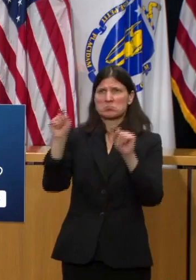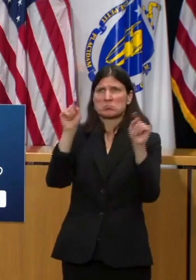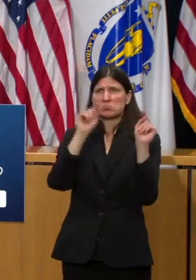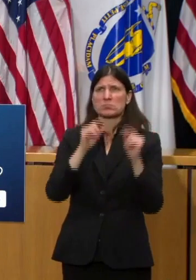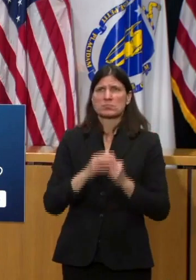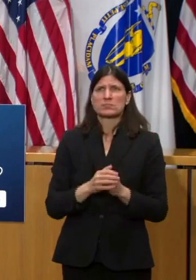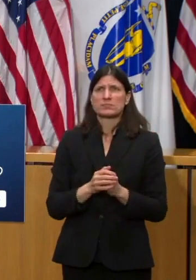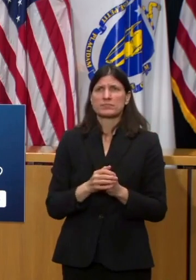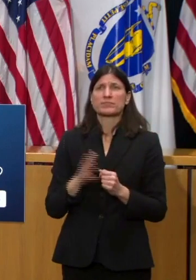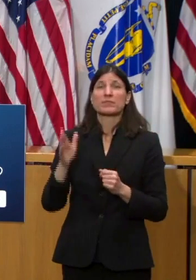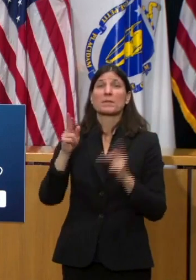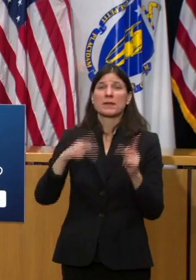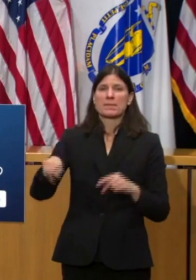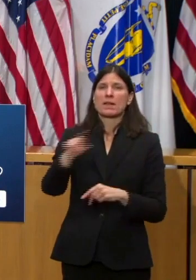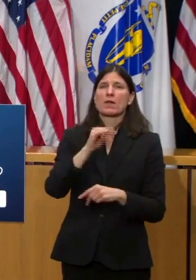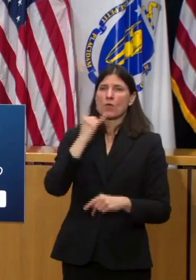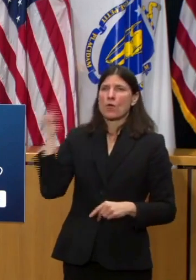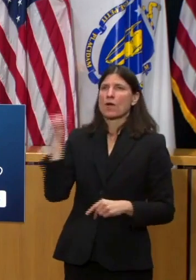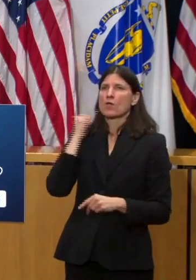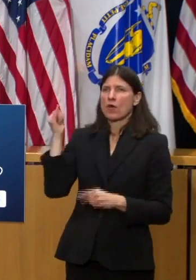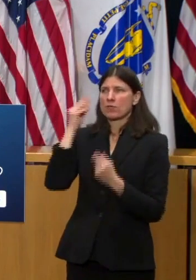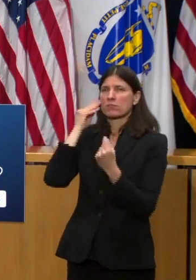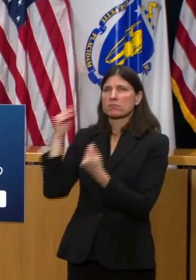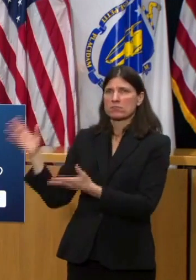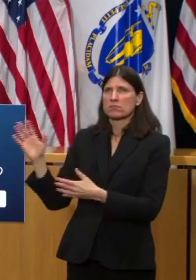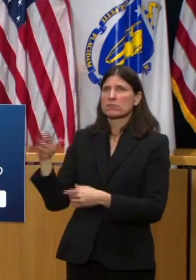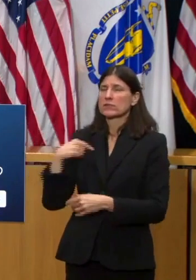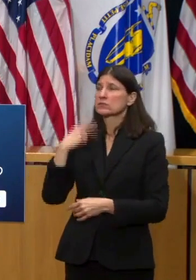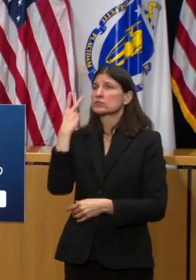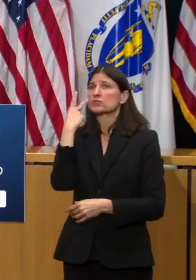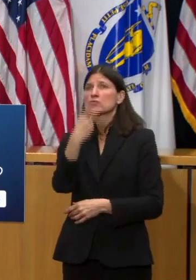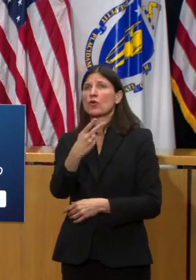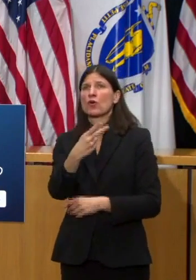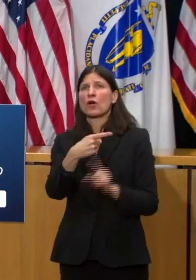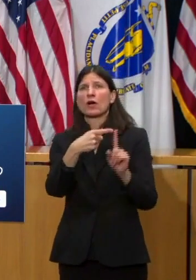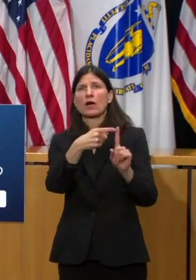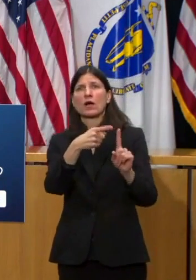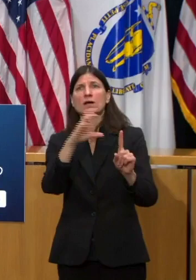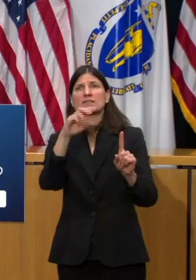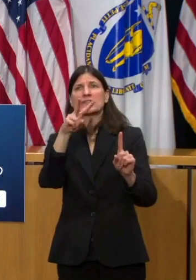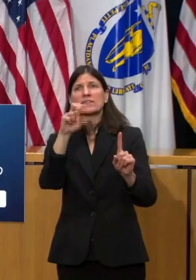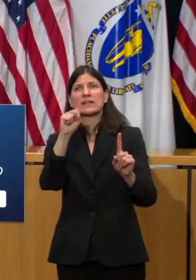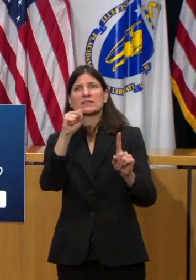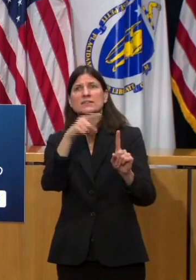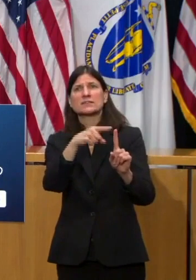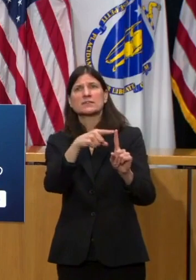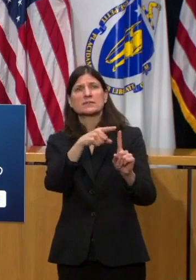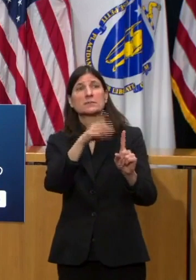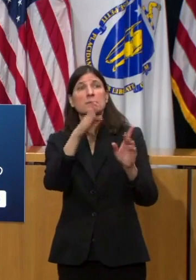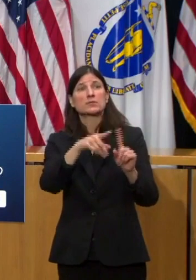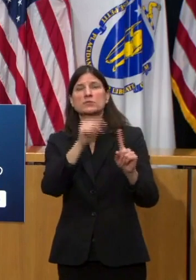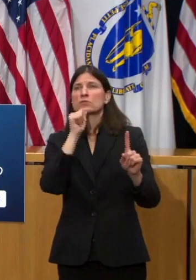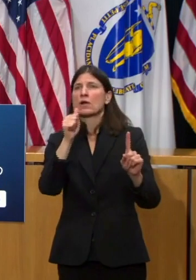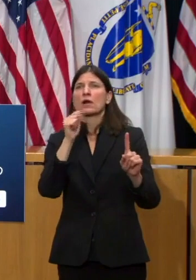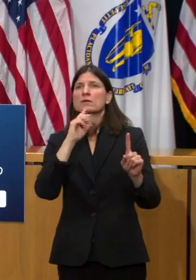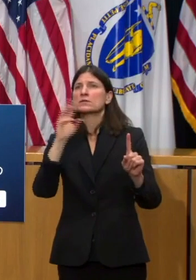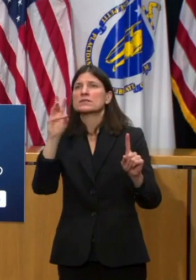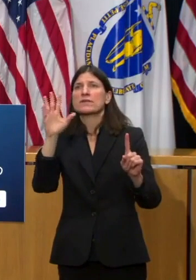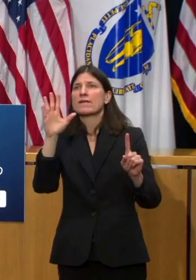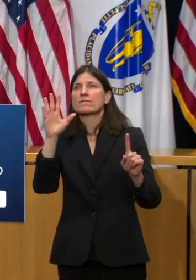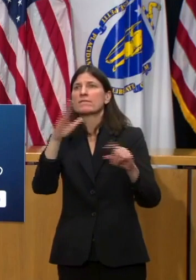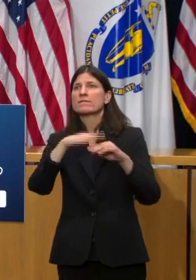who was getting a vaccine who wasn't over the age of 75. Well, you know, they could be a healthcare worker, they could